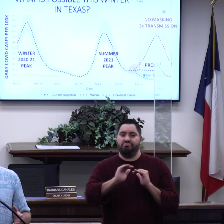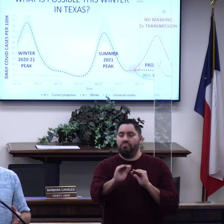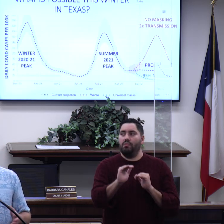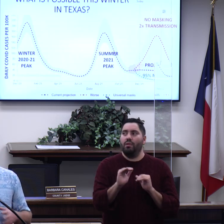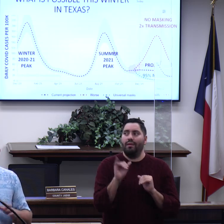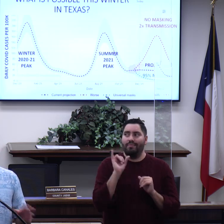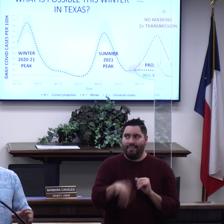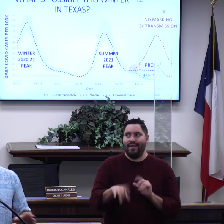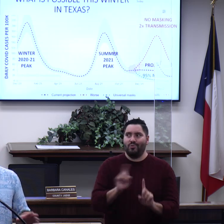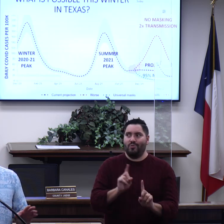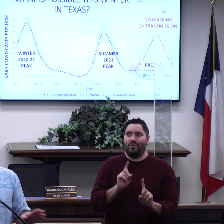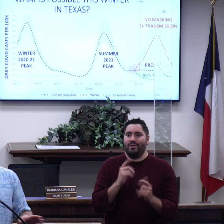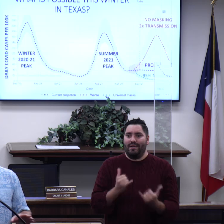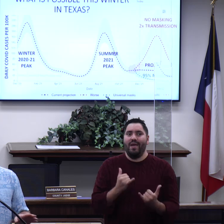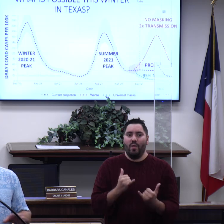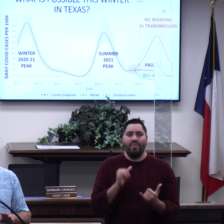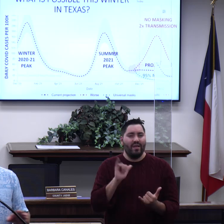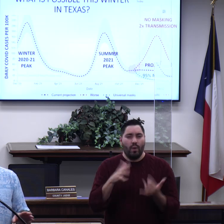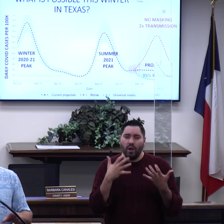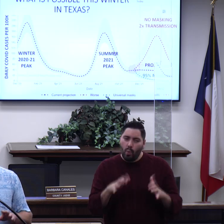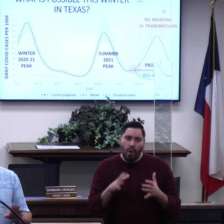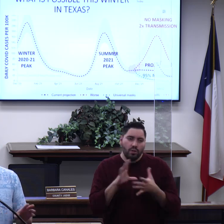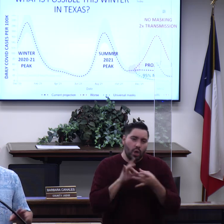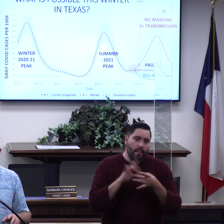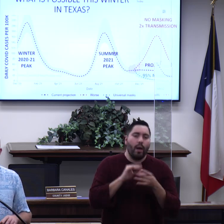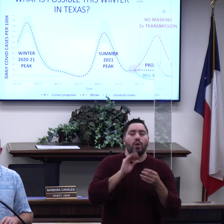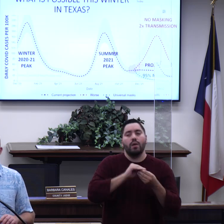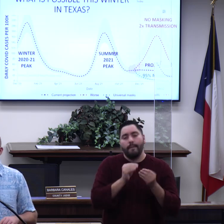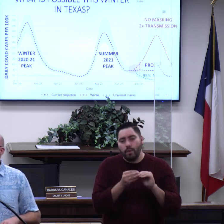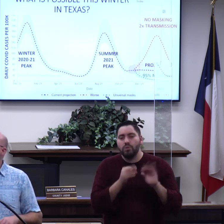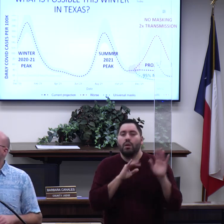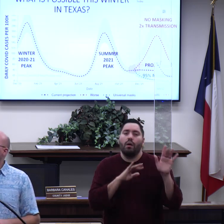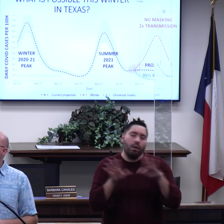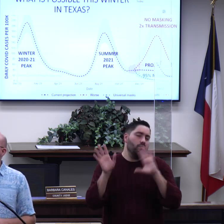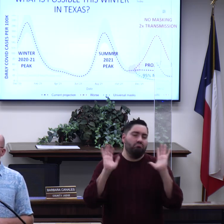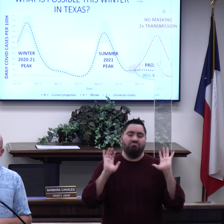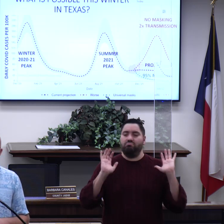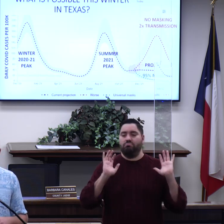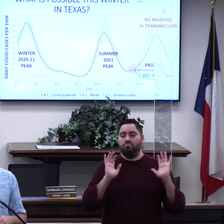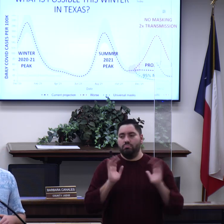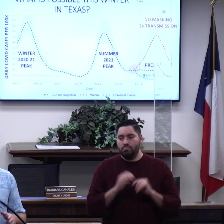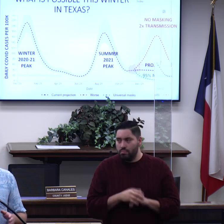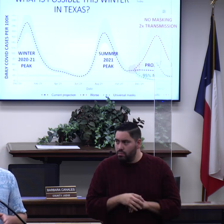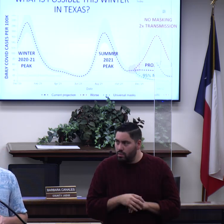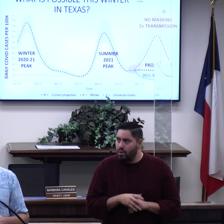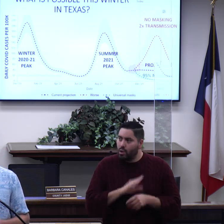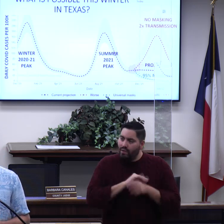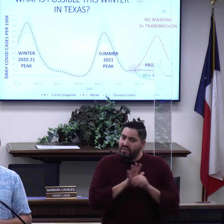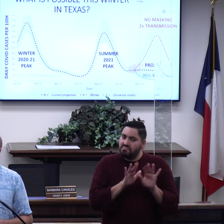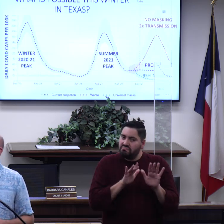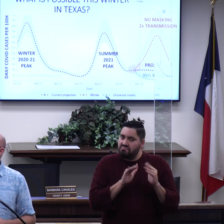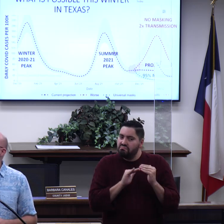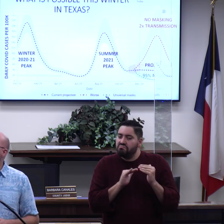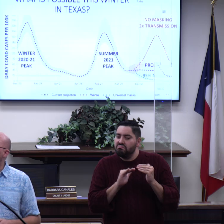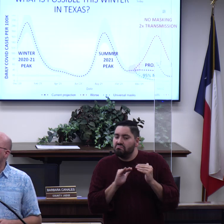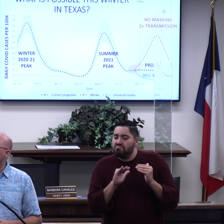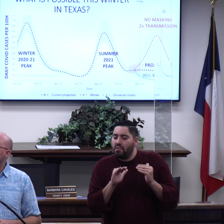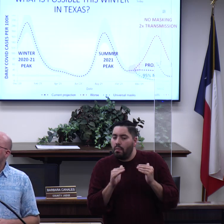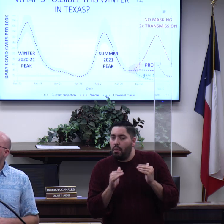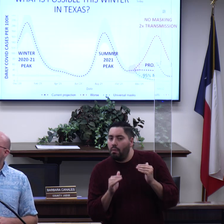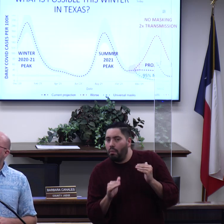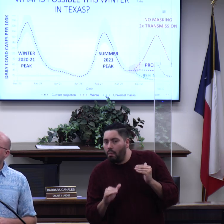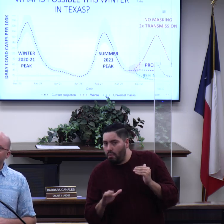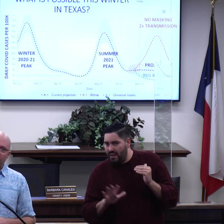we are right now. That's why I decided not to talk about numbers and RT and whatever. COVID is staying about the same, maybe declining slightly here